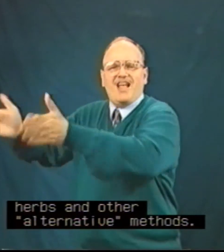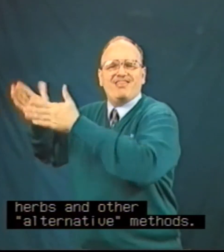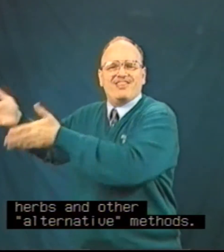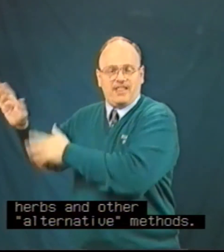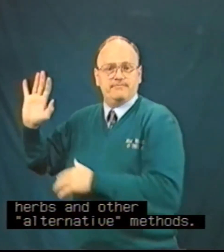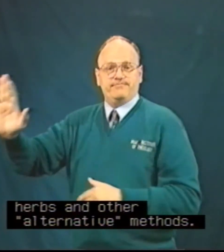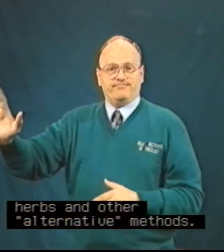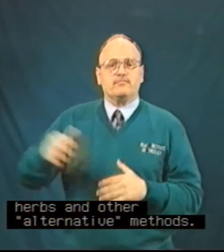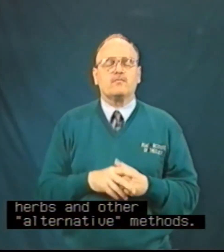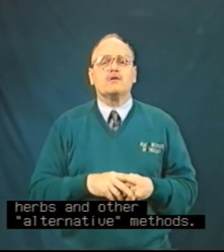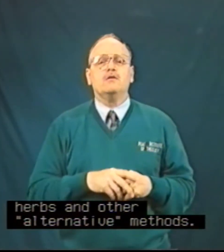methods.